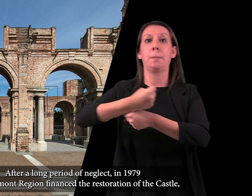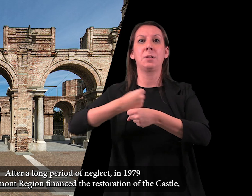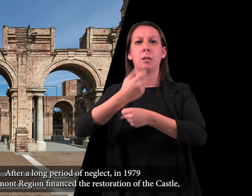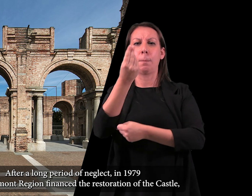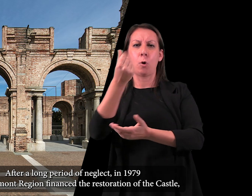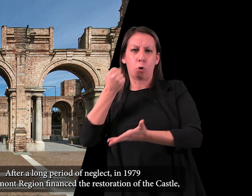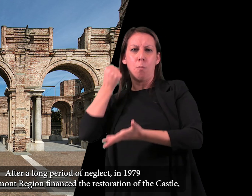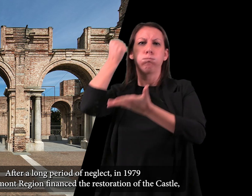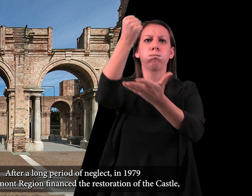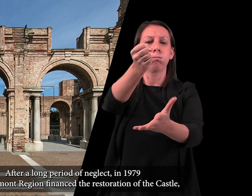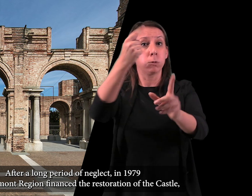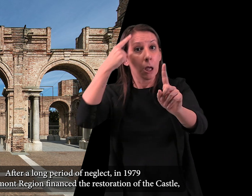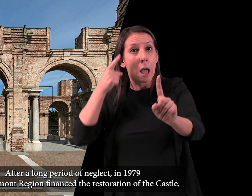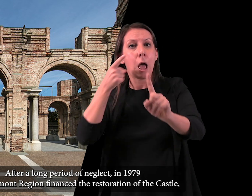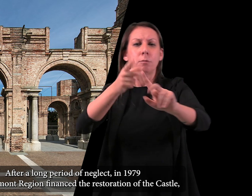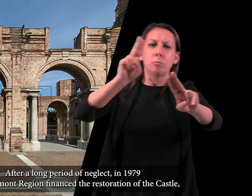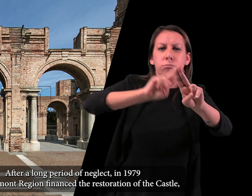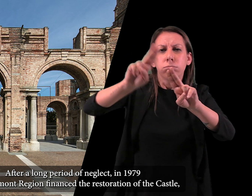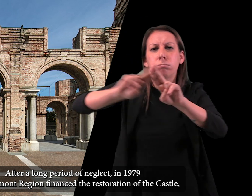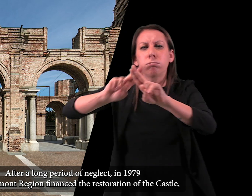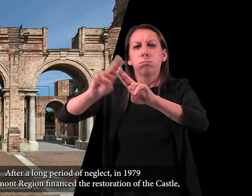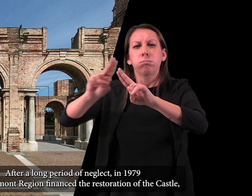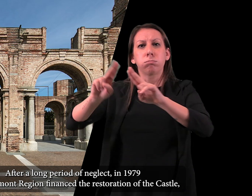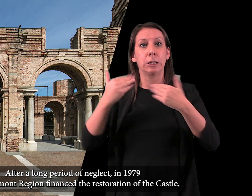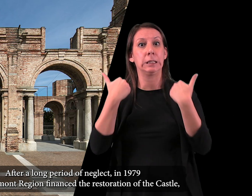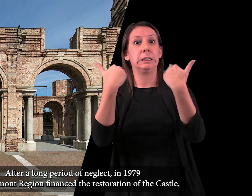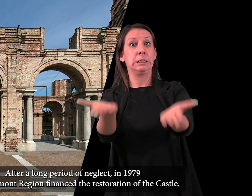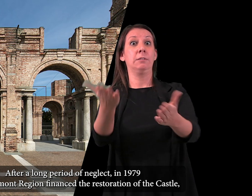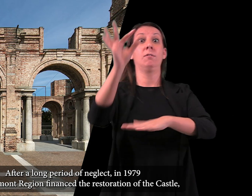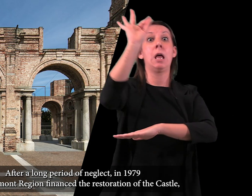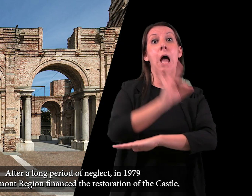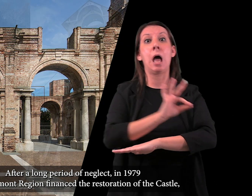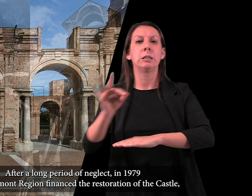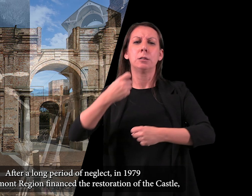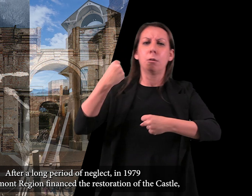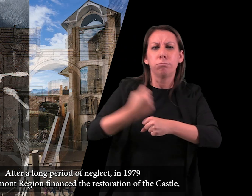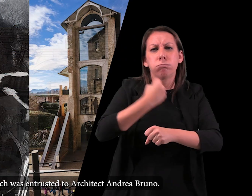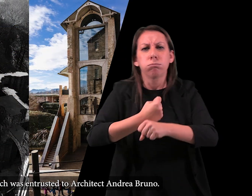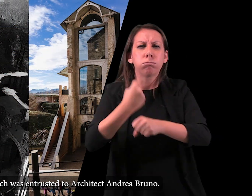which was entrusted to architect Andrea Bruno.